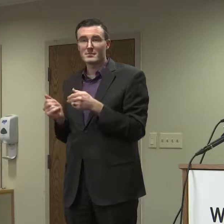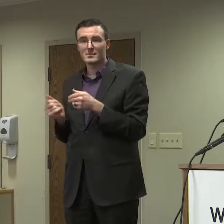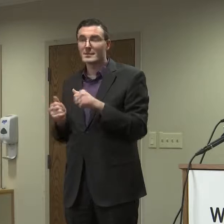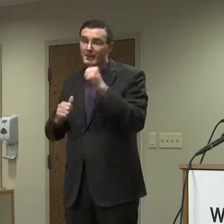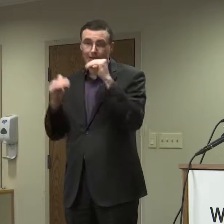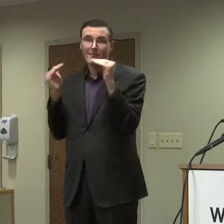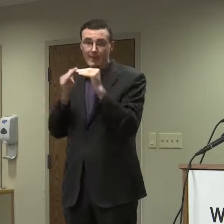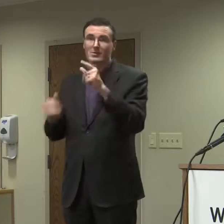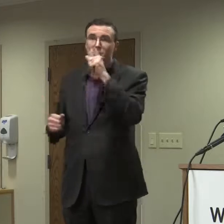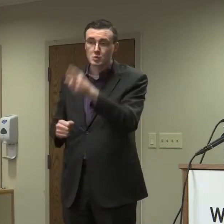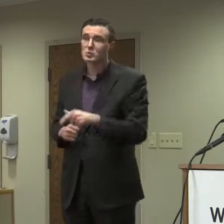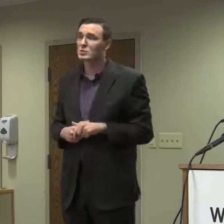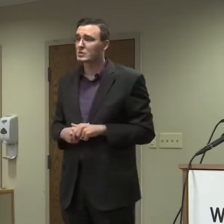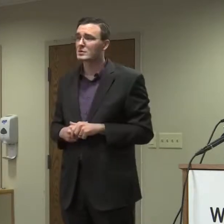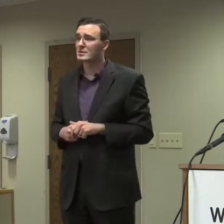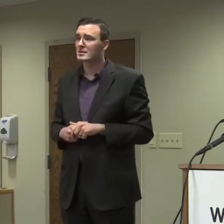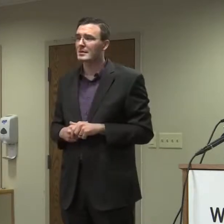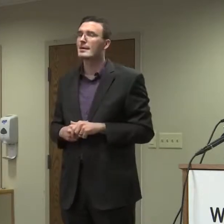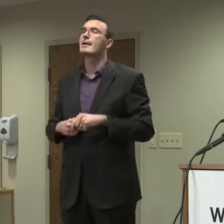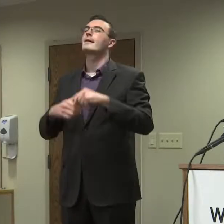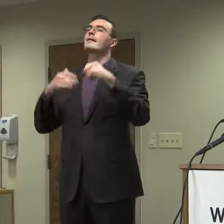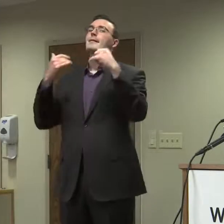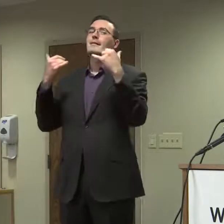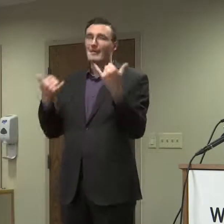And now we come to vaccinations.